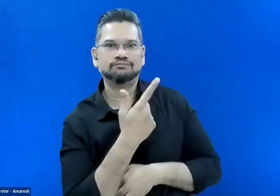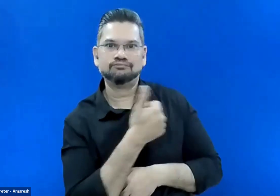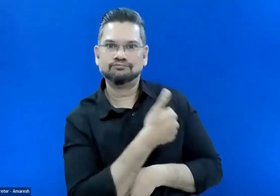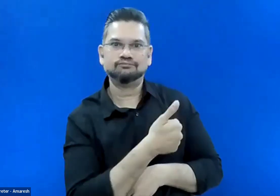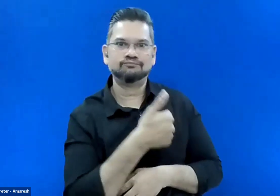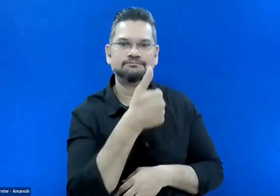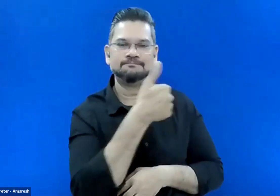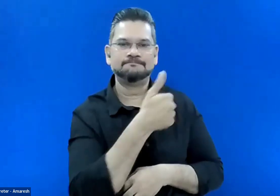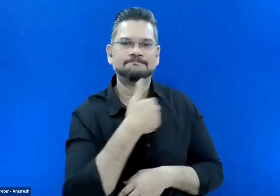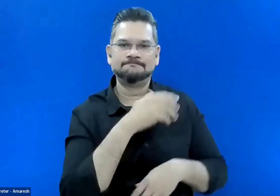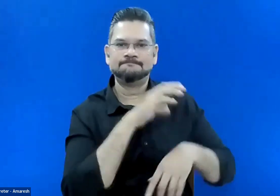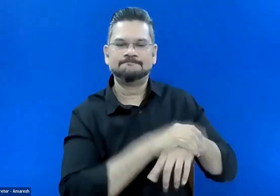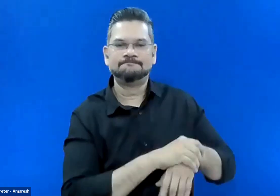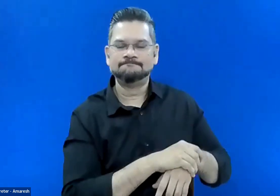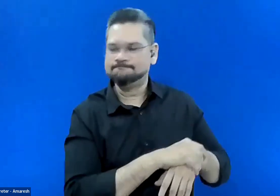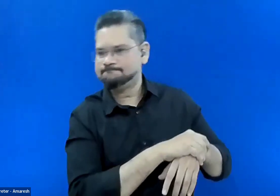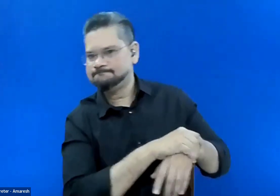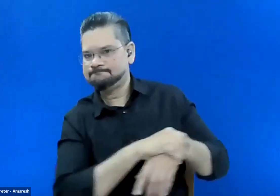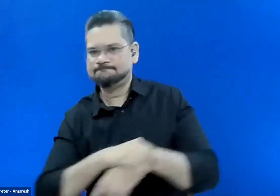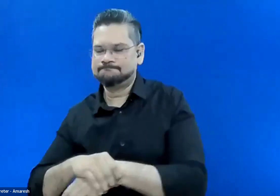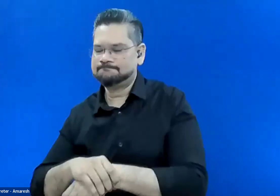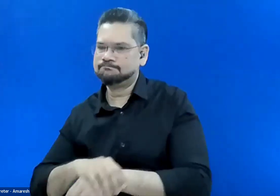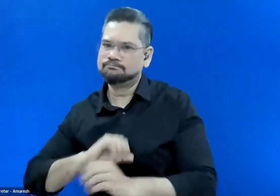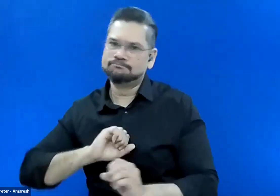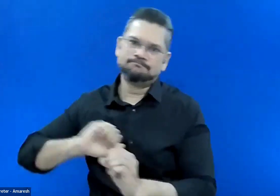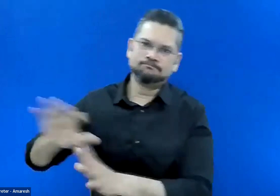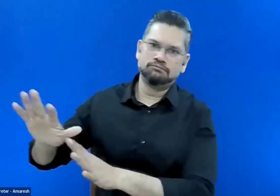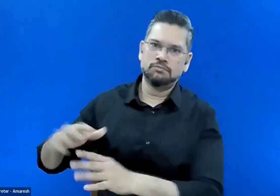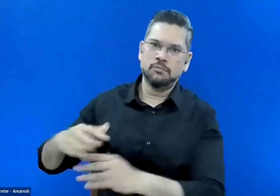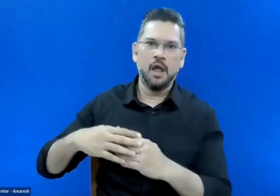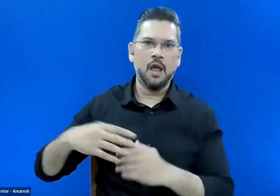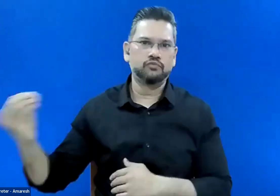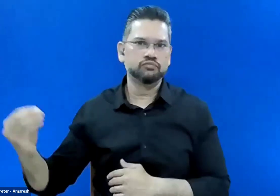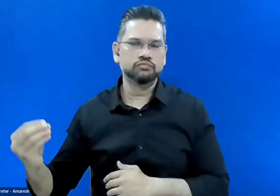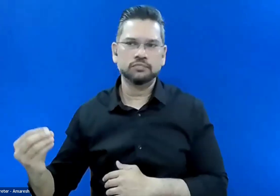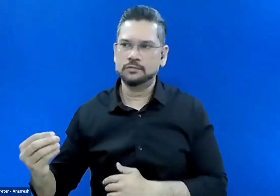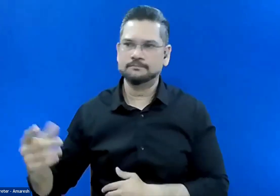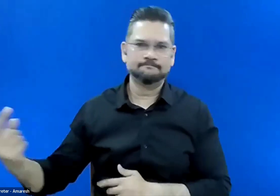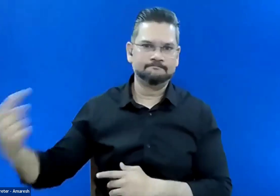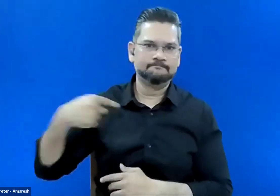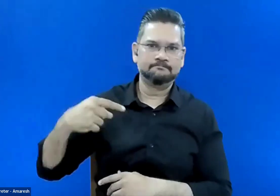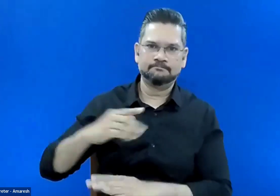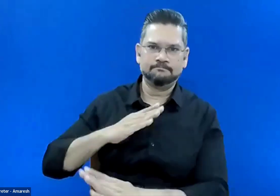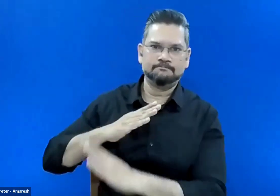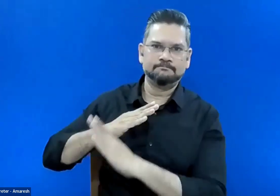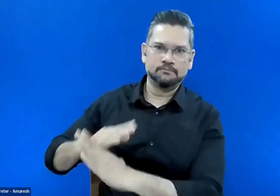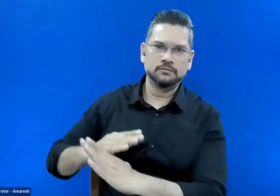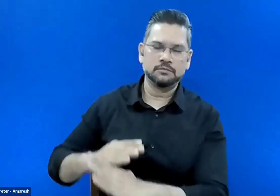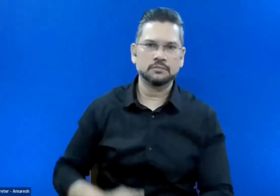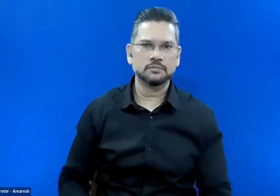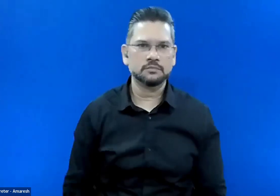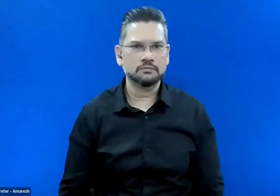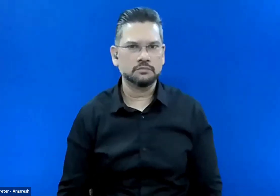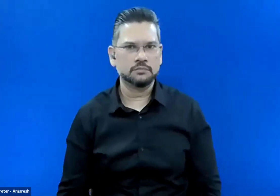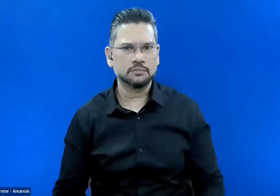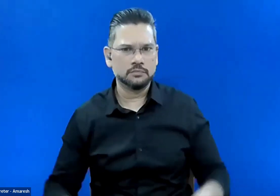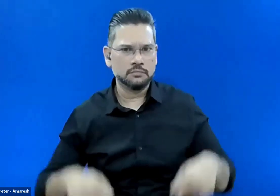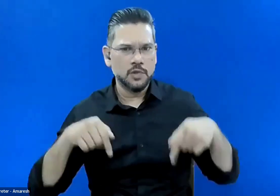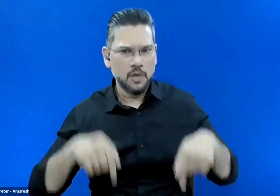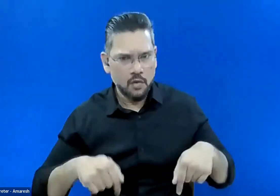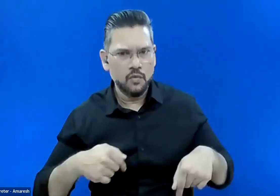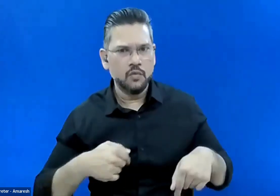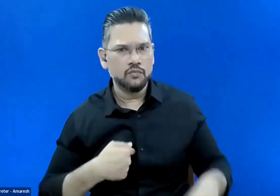my hand and said not to come again in that school. Today, I think if they gave me chance to read there,